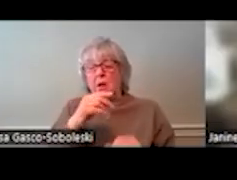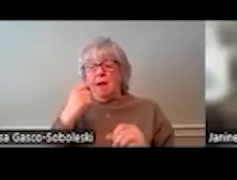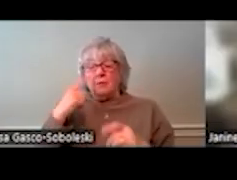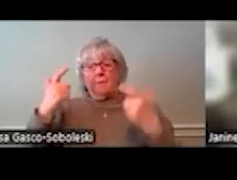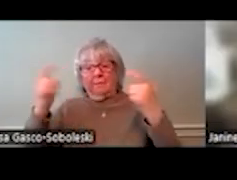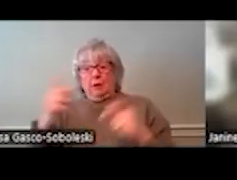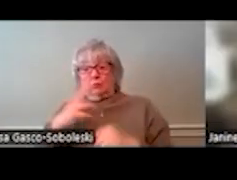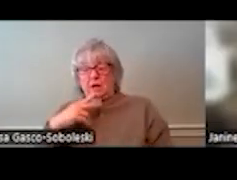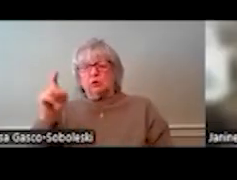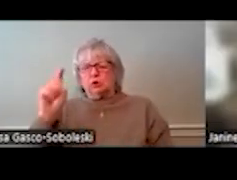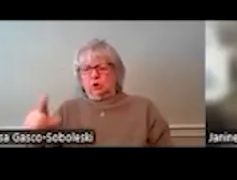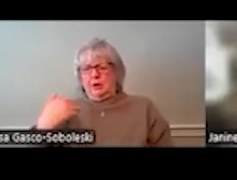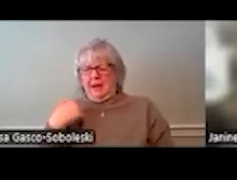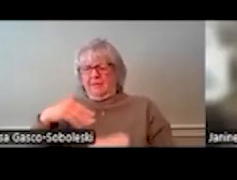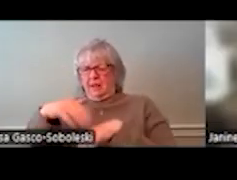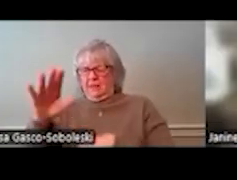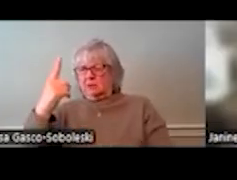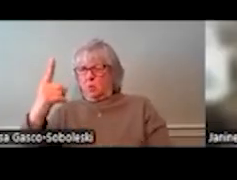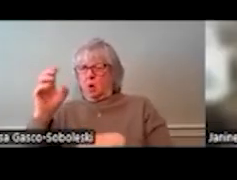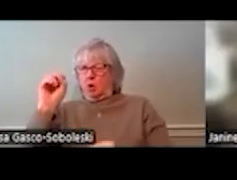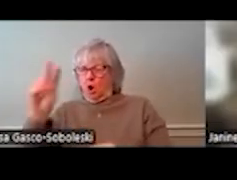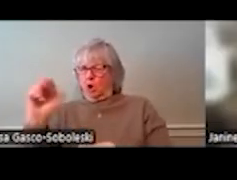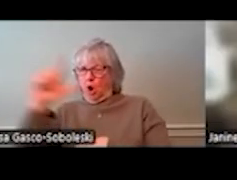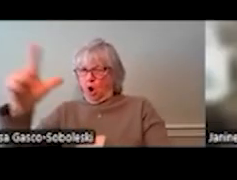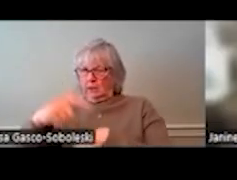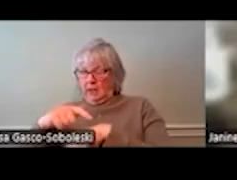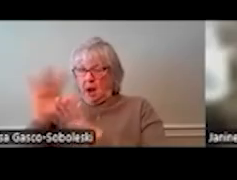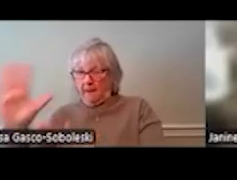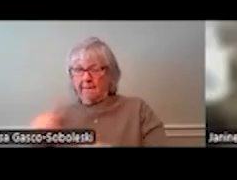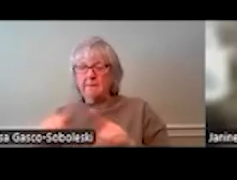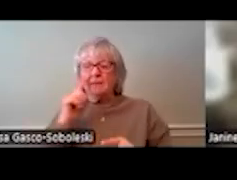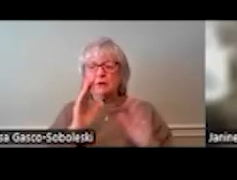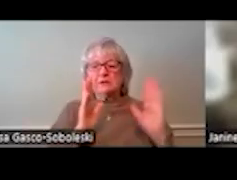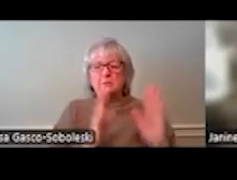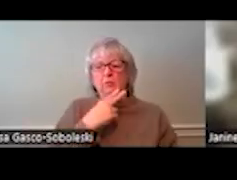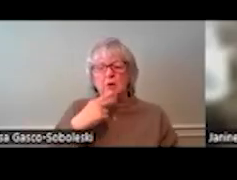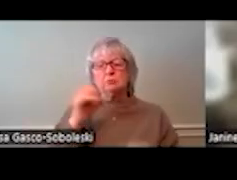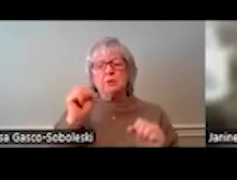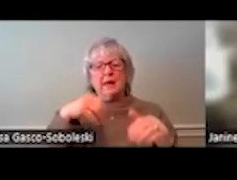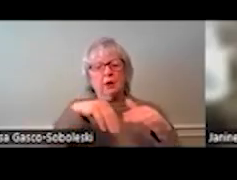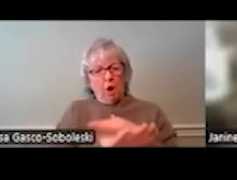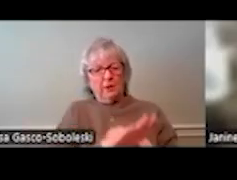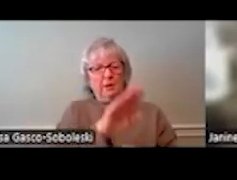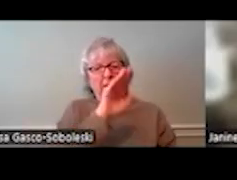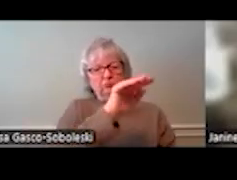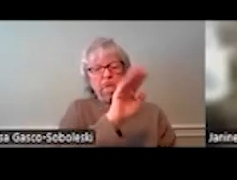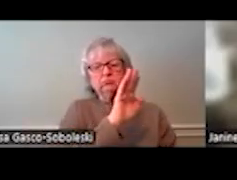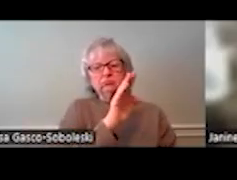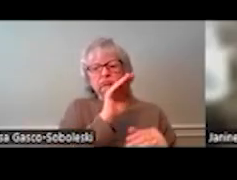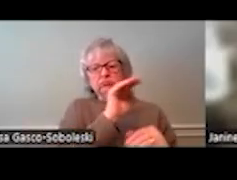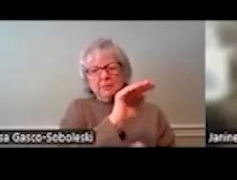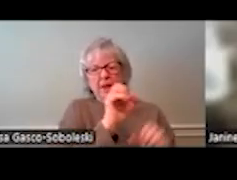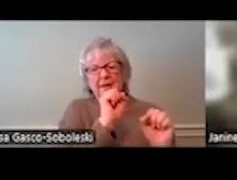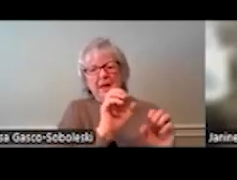Really, any small or large restaurant, if it's a big restaurant though, where they have TVs on all the time, they should have at least one. But